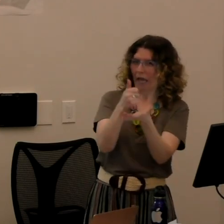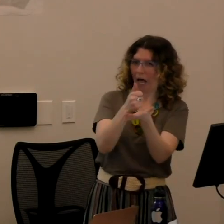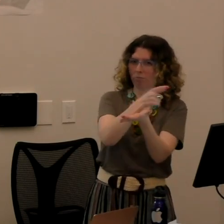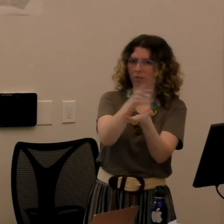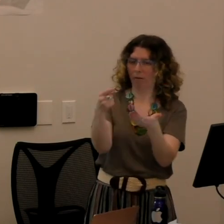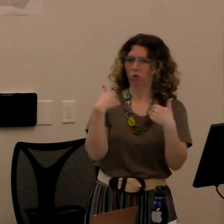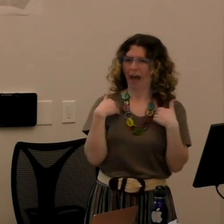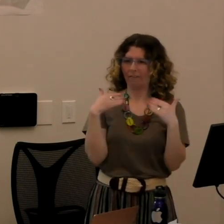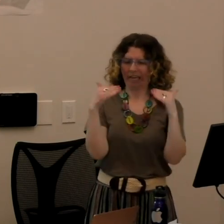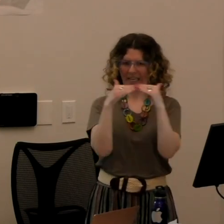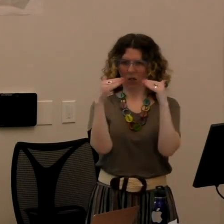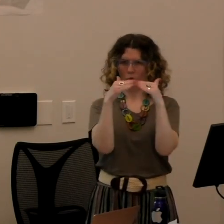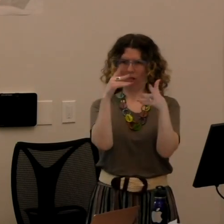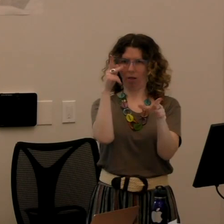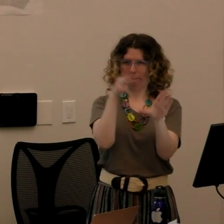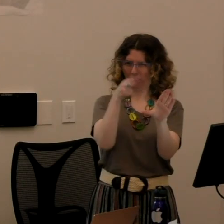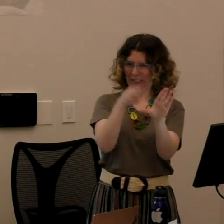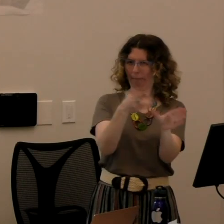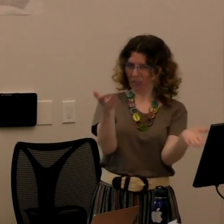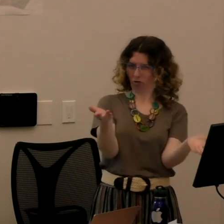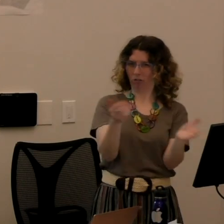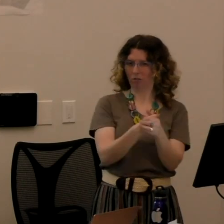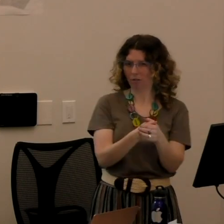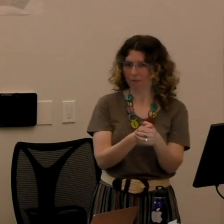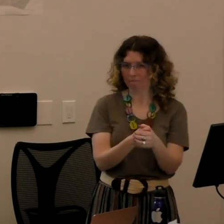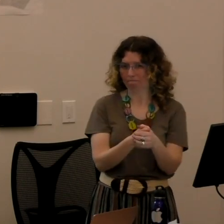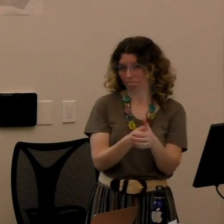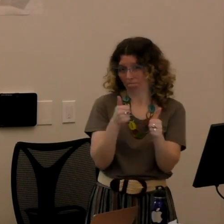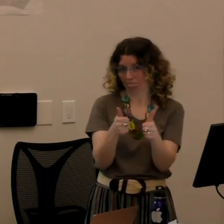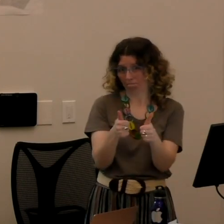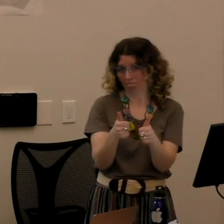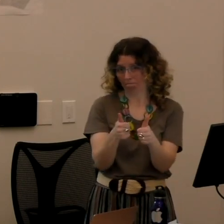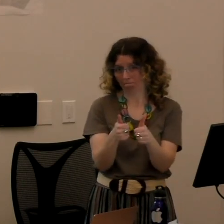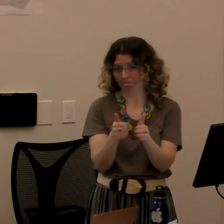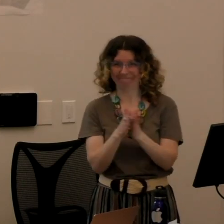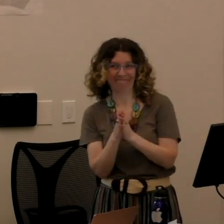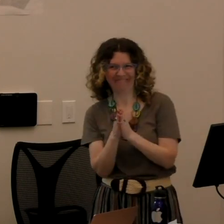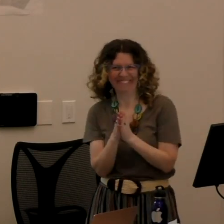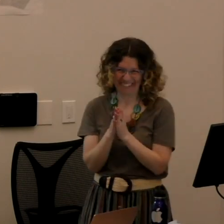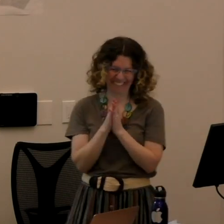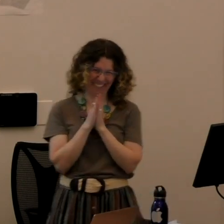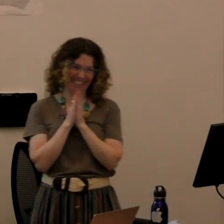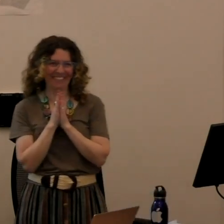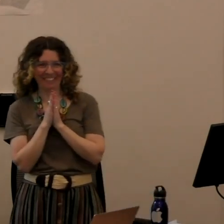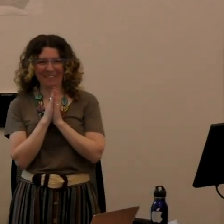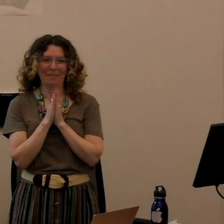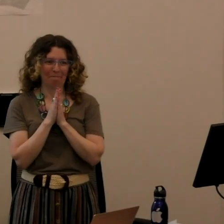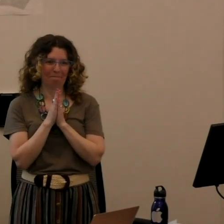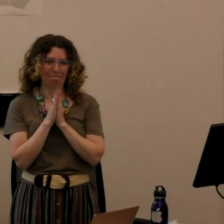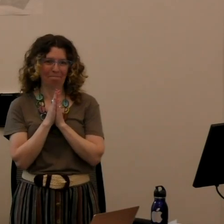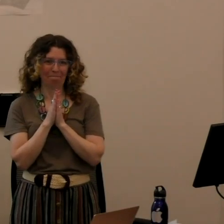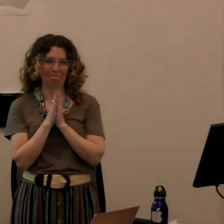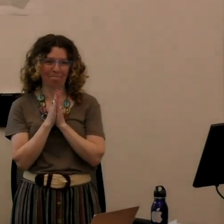room management, and giving them the ability to participate equally. Okay.